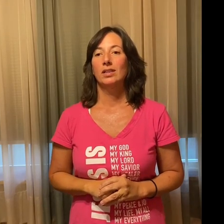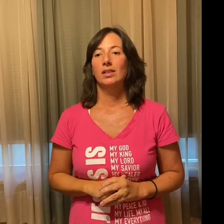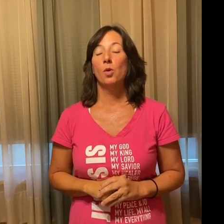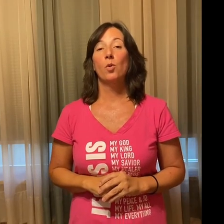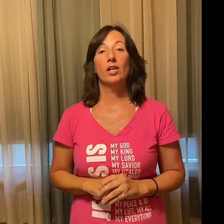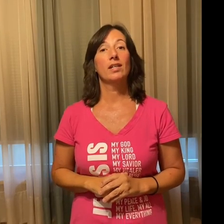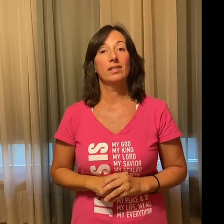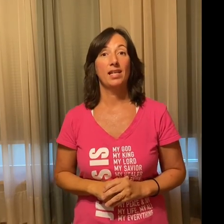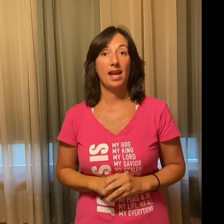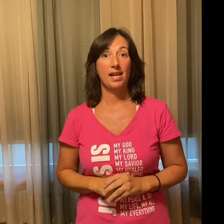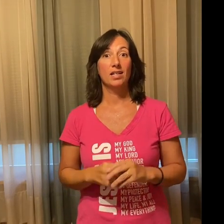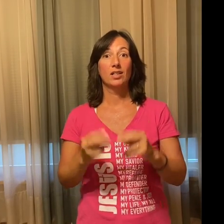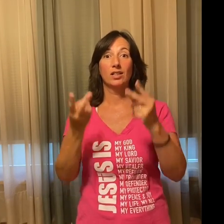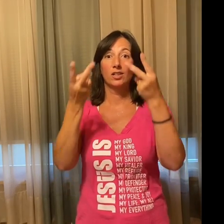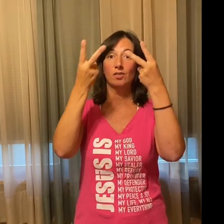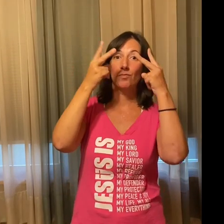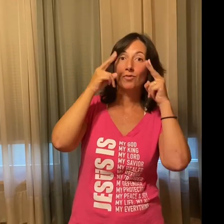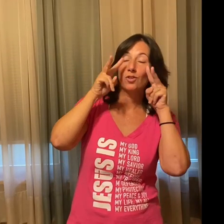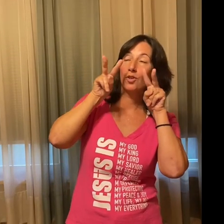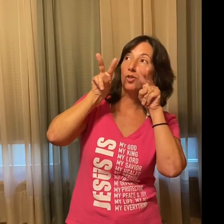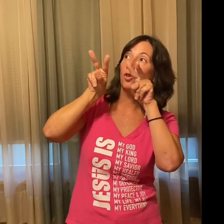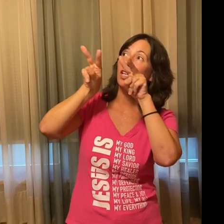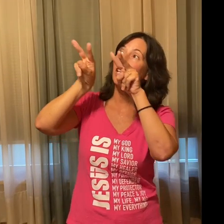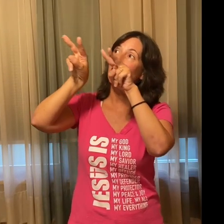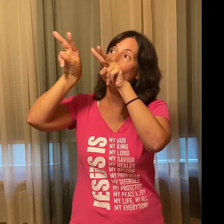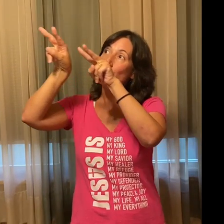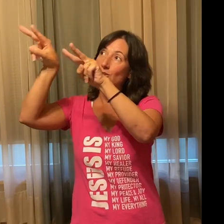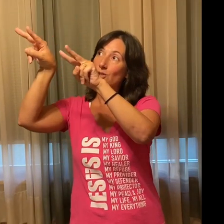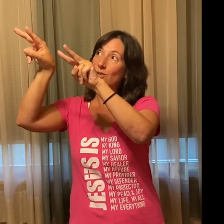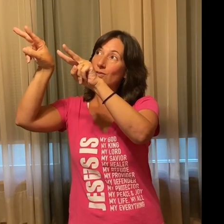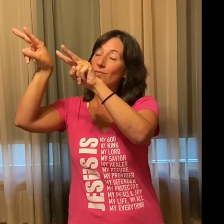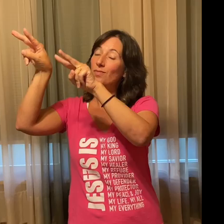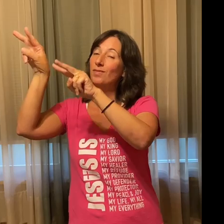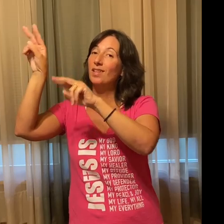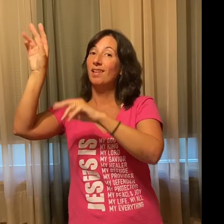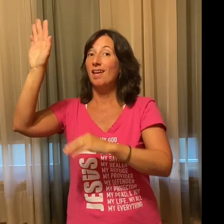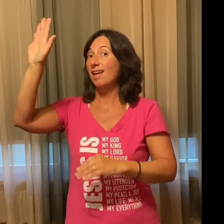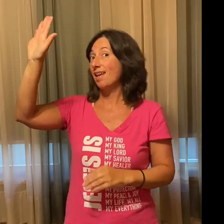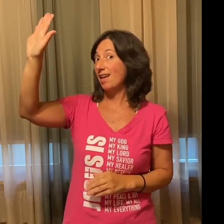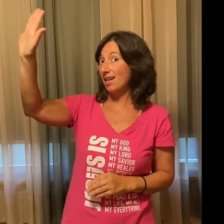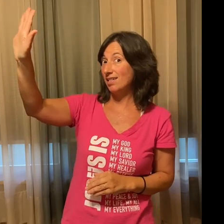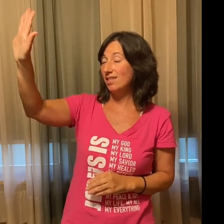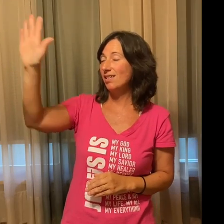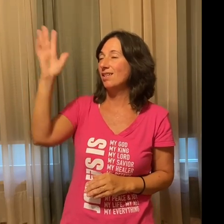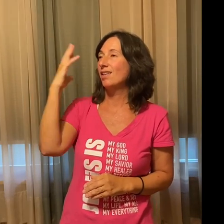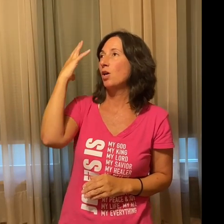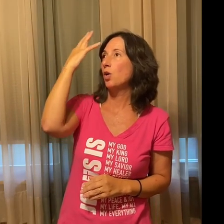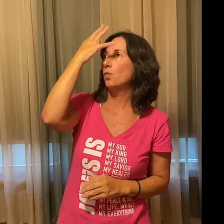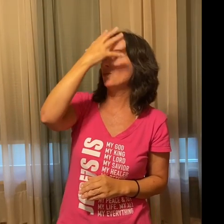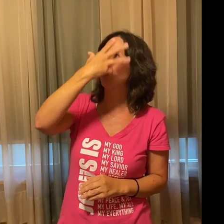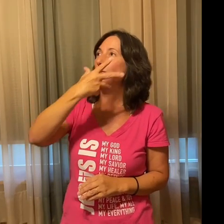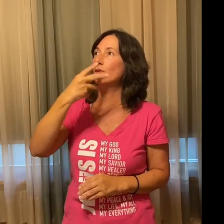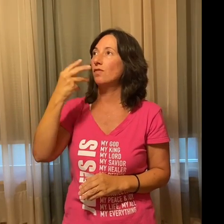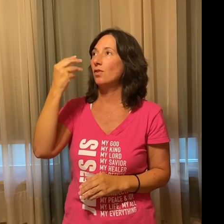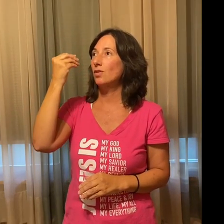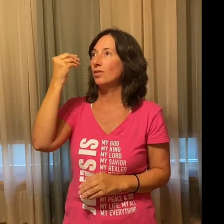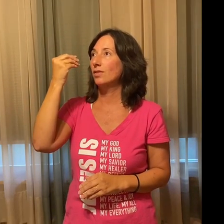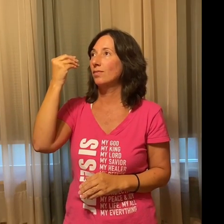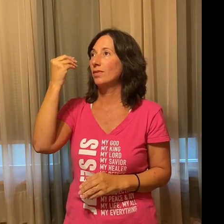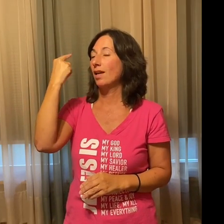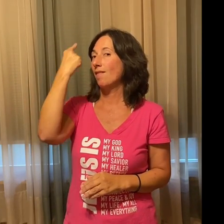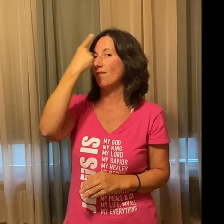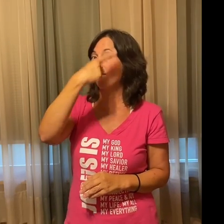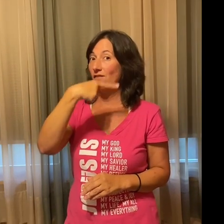So we're going to say, look into his